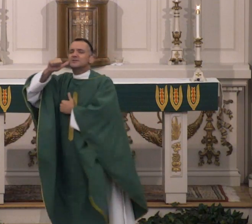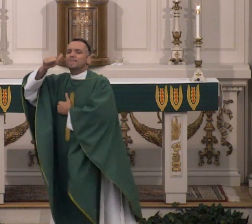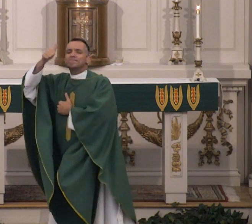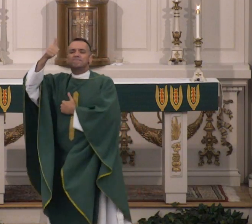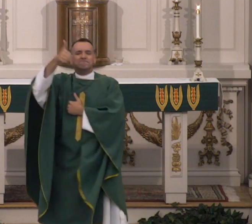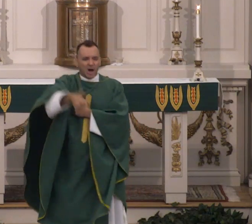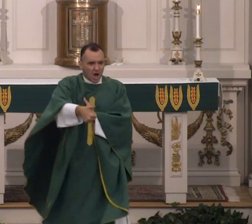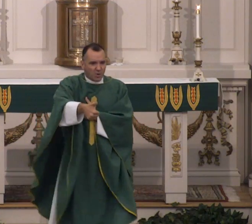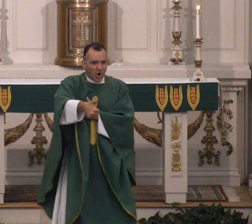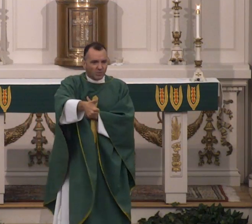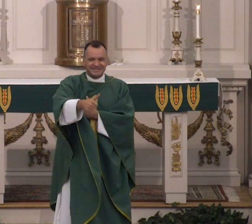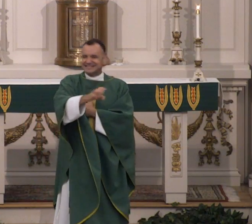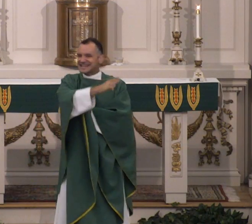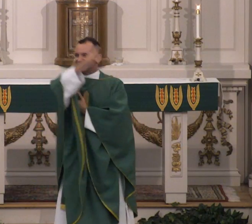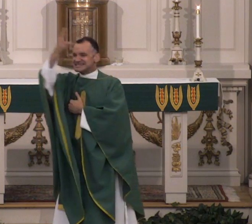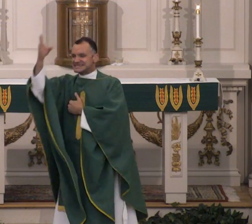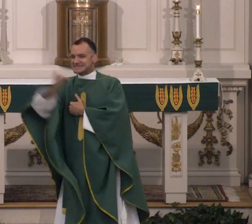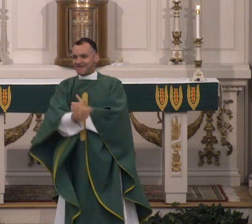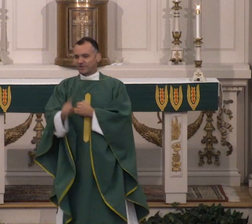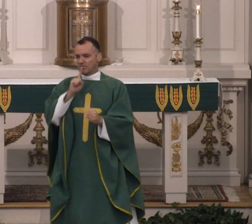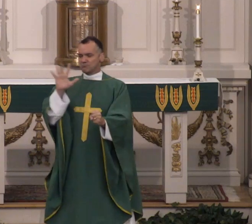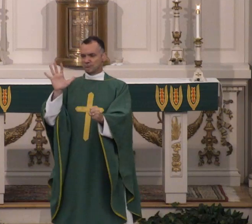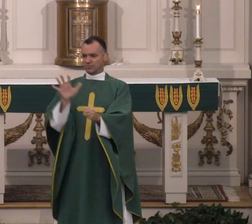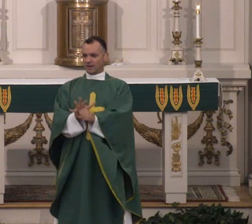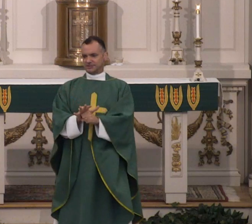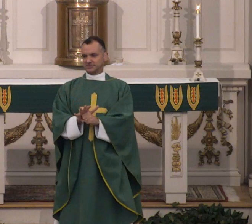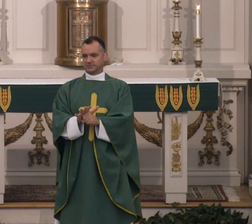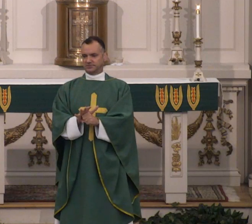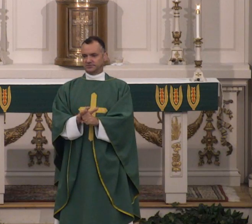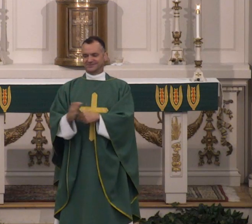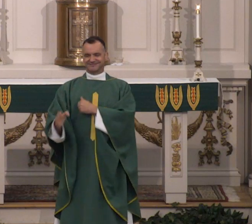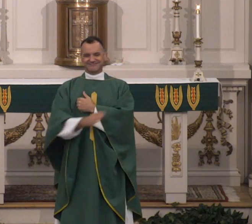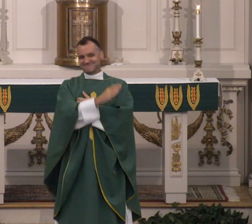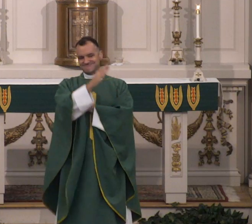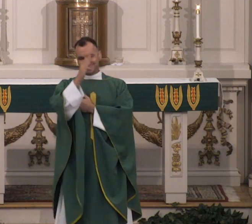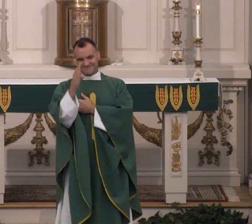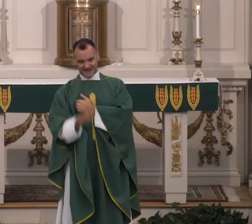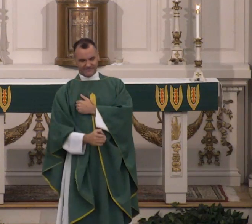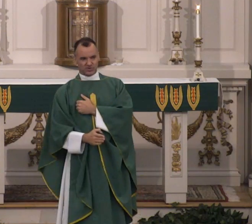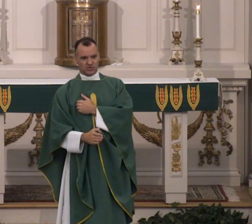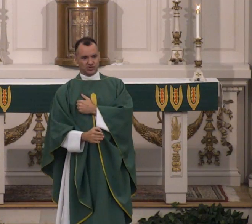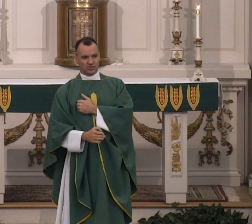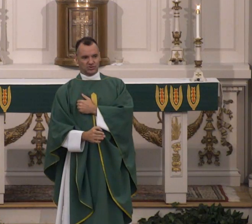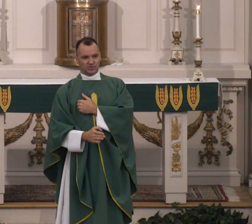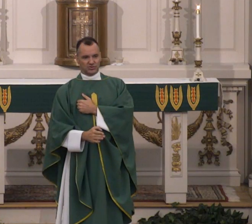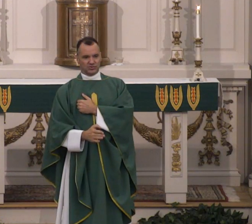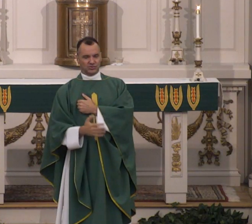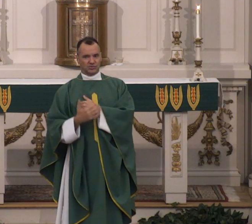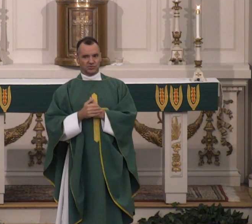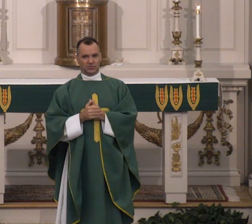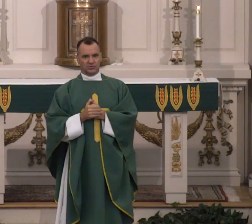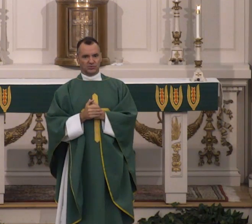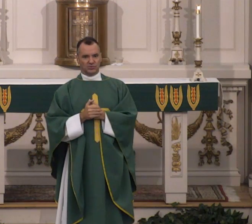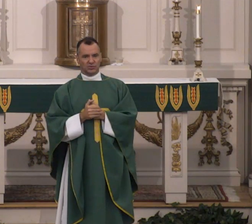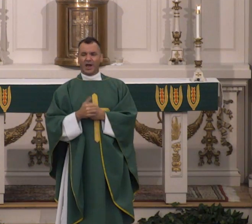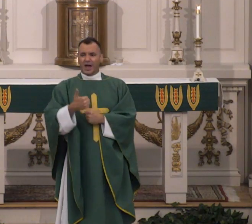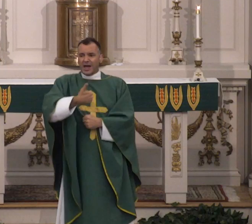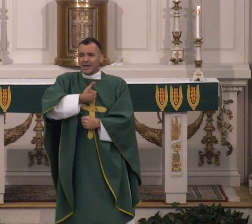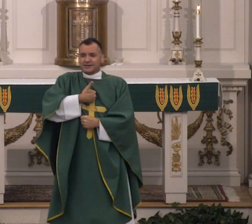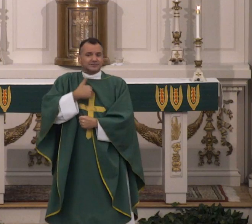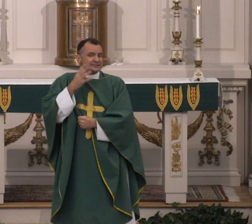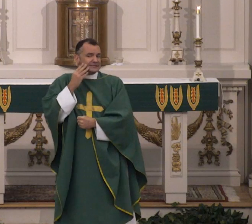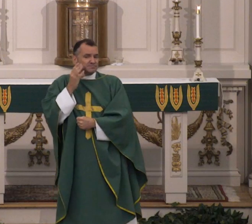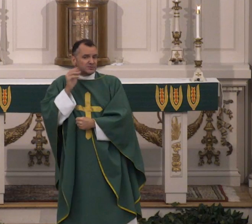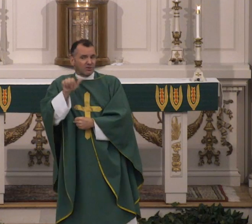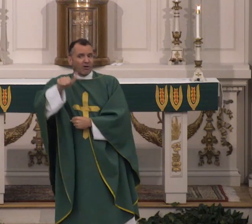This shows us that tomorrow is never guaranteed. It's never a promise to us. It's a gift.